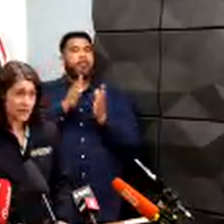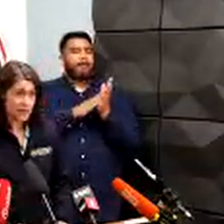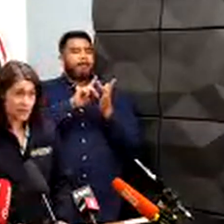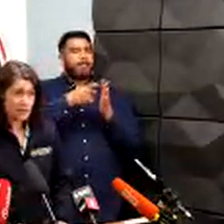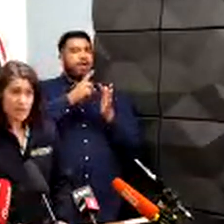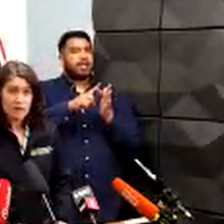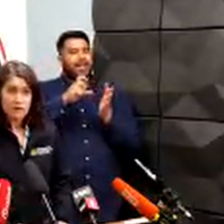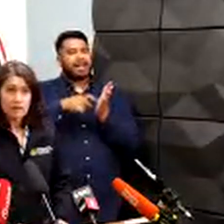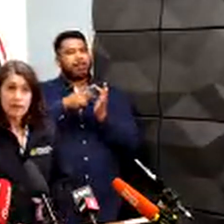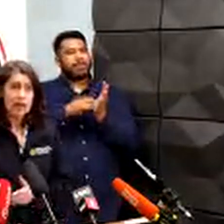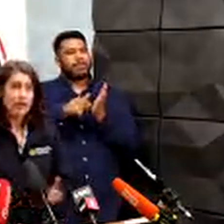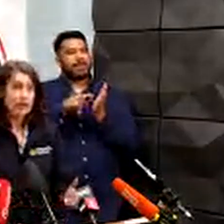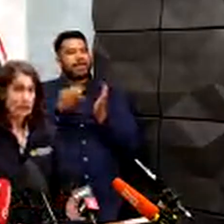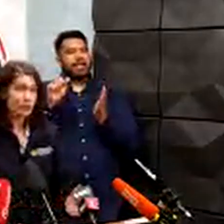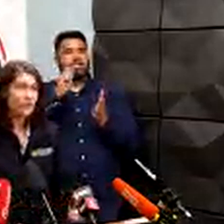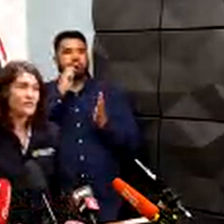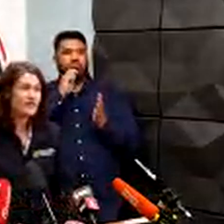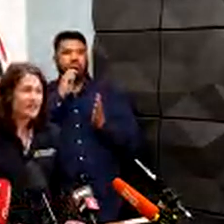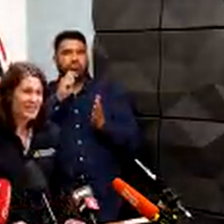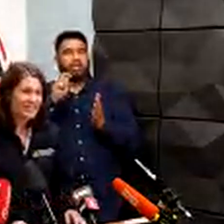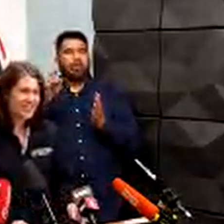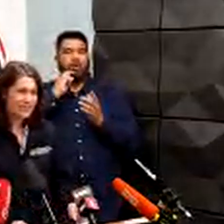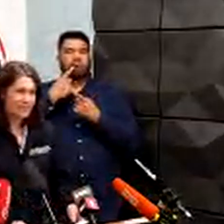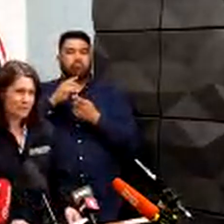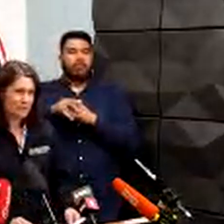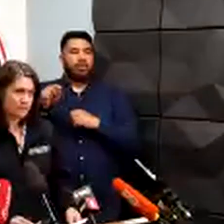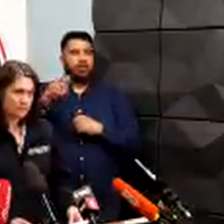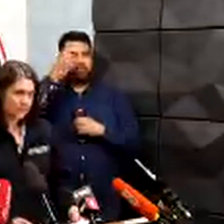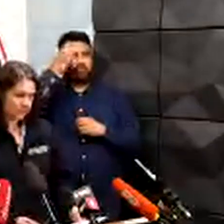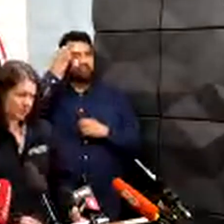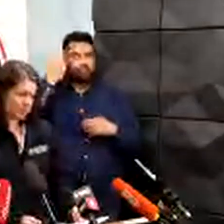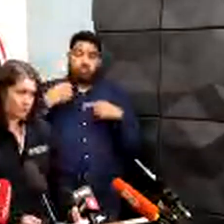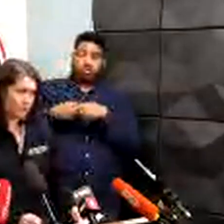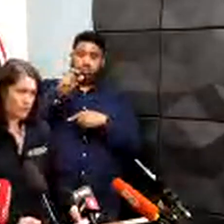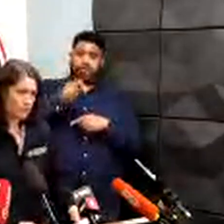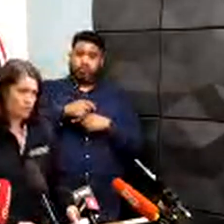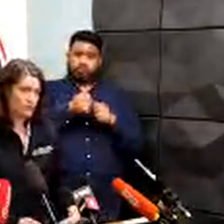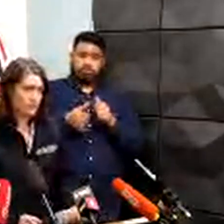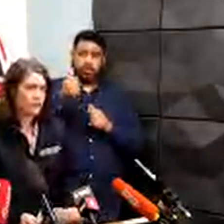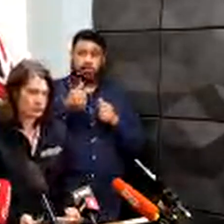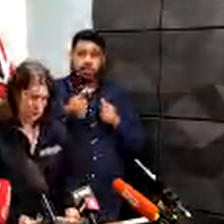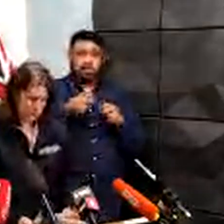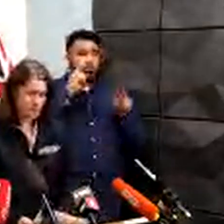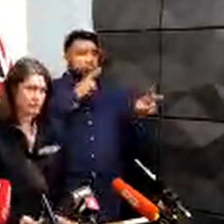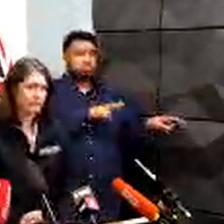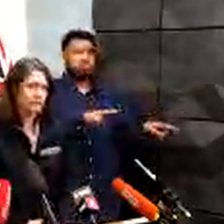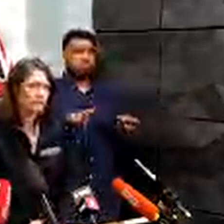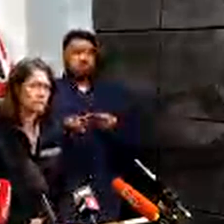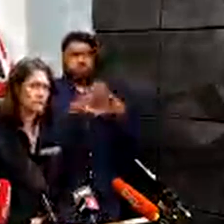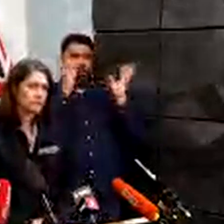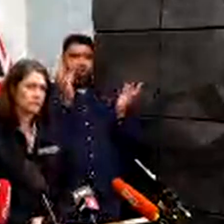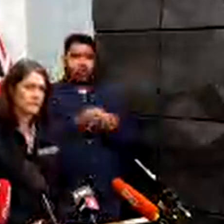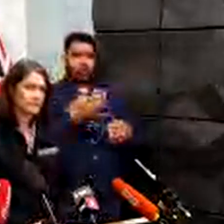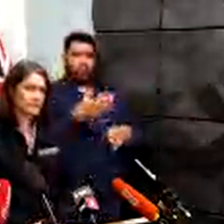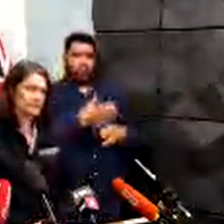media stand-up. Any opportunities for questions? As the person in charge of overseeing this entire thing,